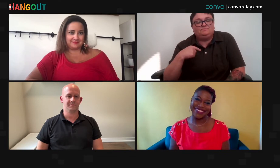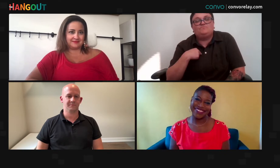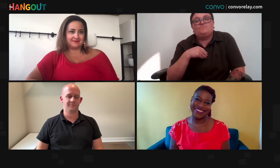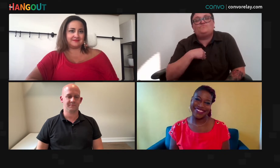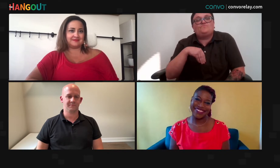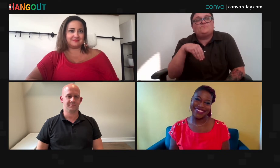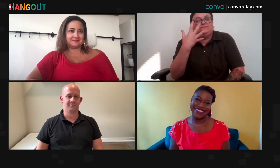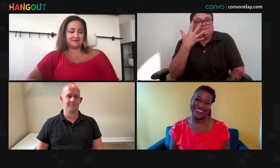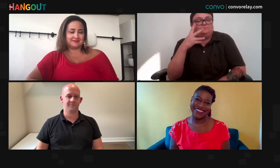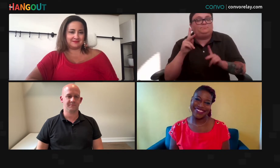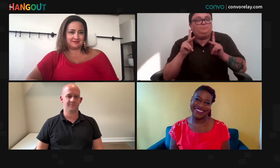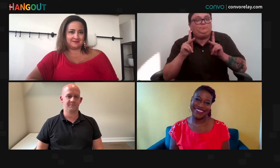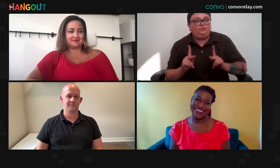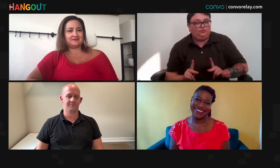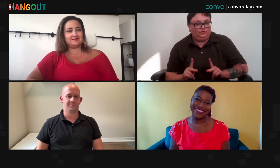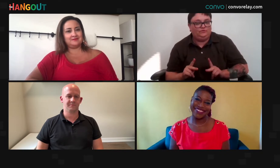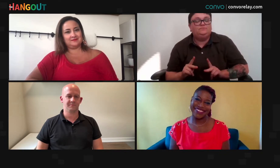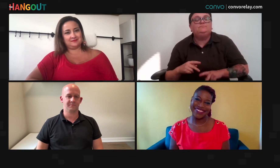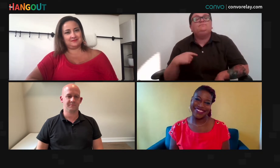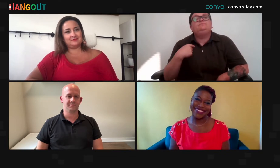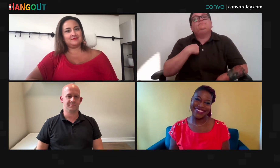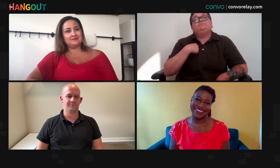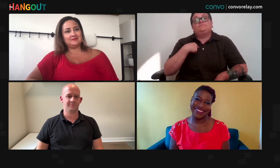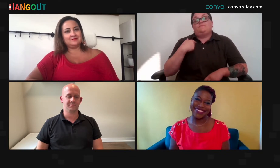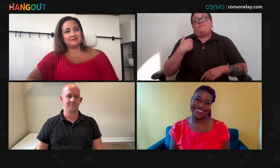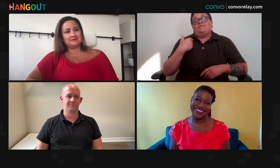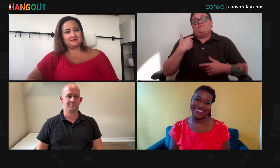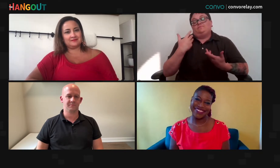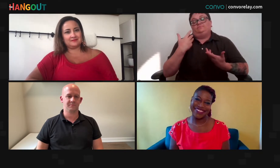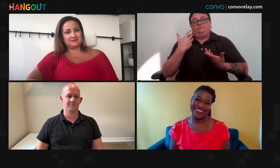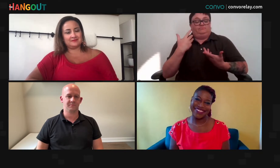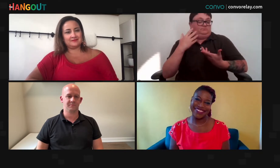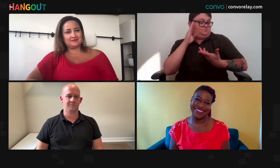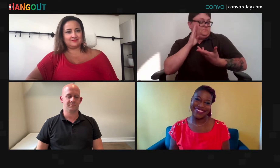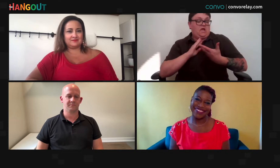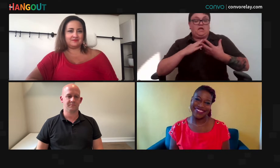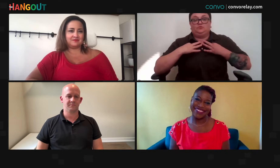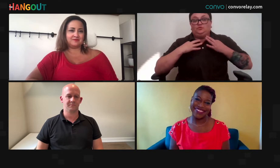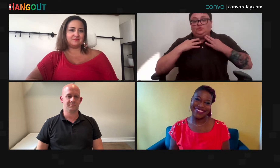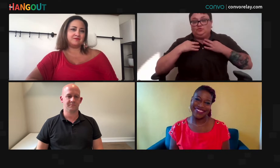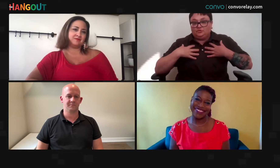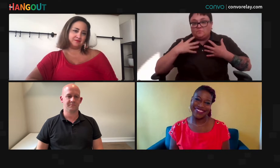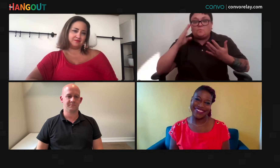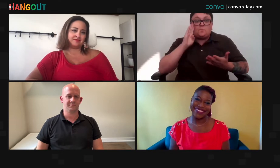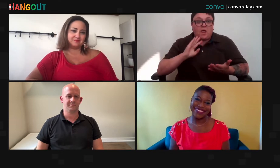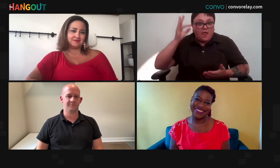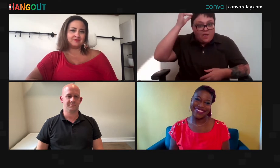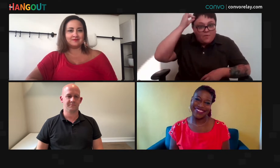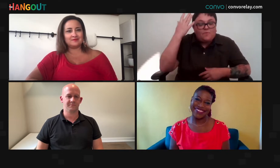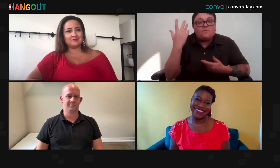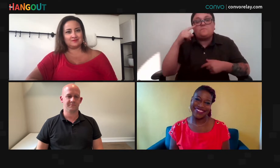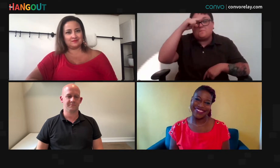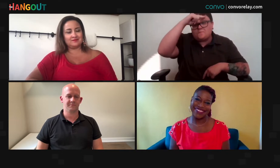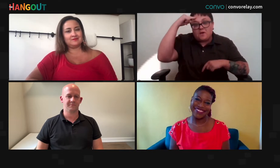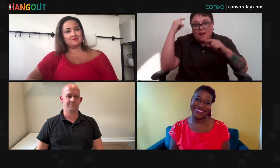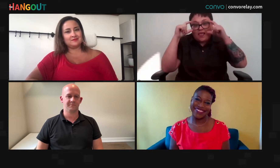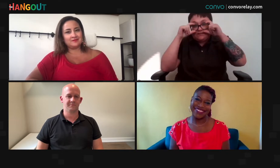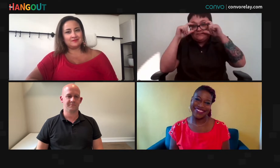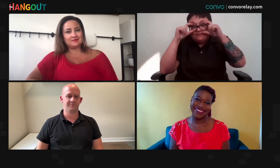My name is Leesa McClelland. I'm a white person. I have a brown shirt on, brown hair,